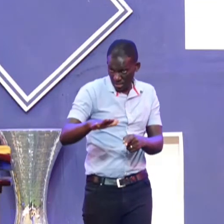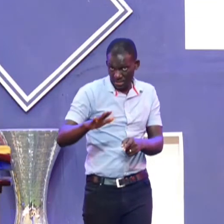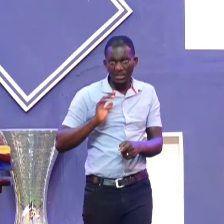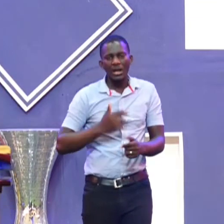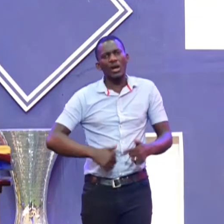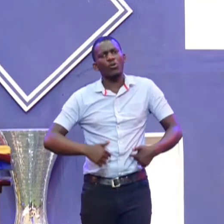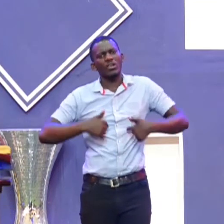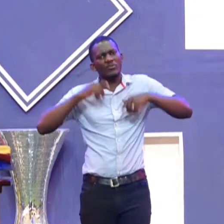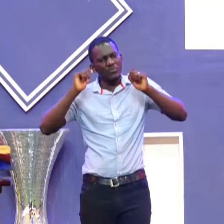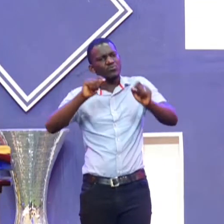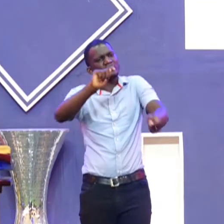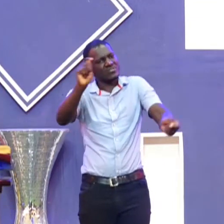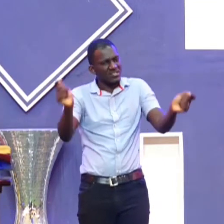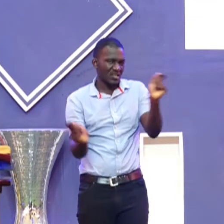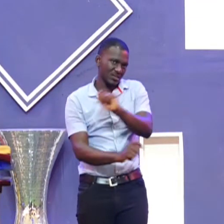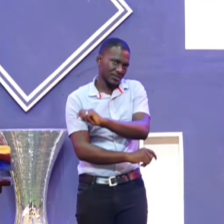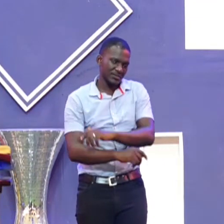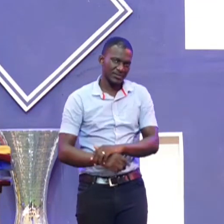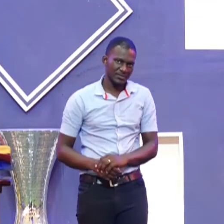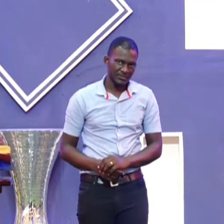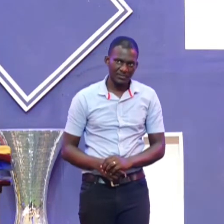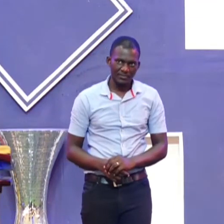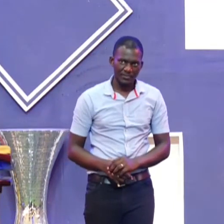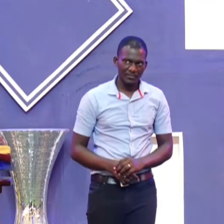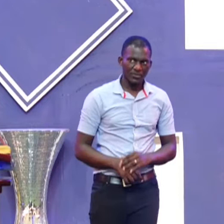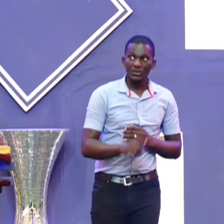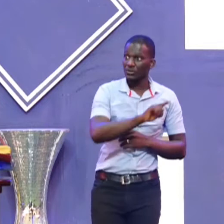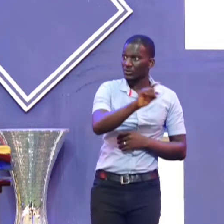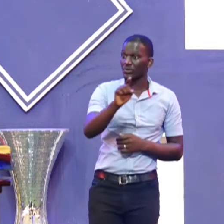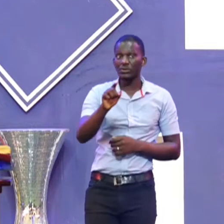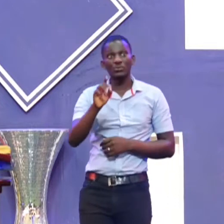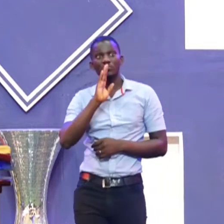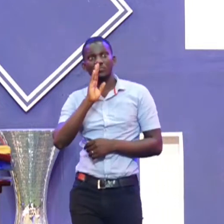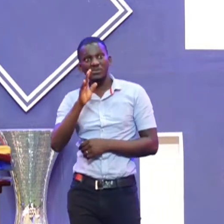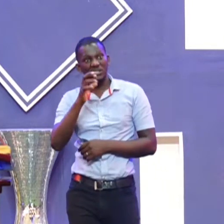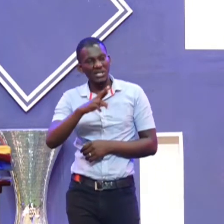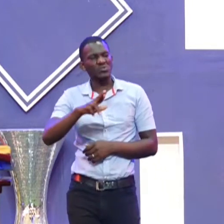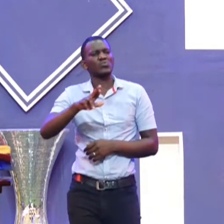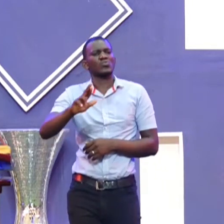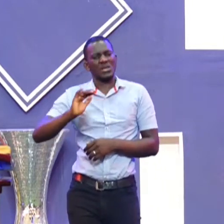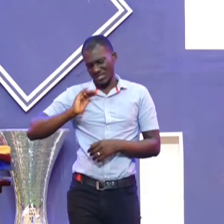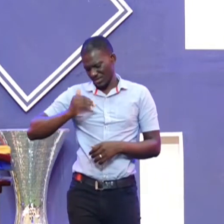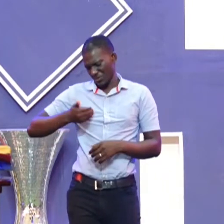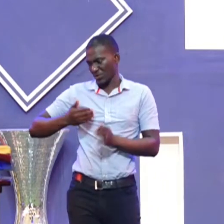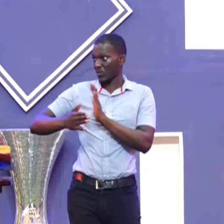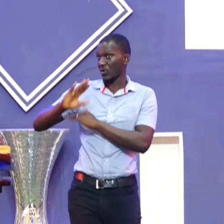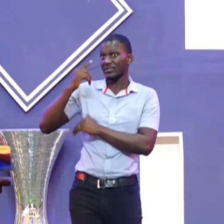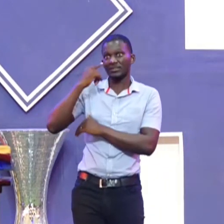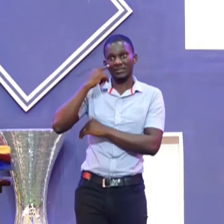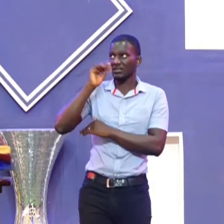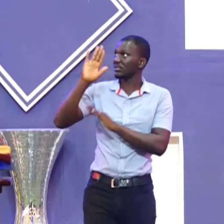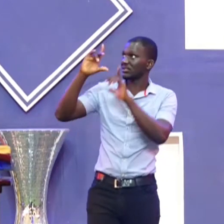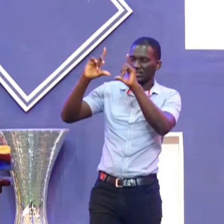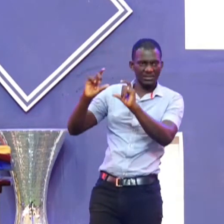febujja kuchuka our lives will not remain the same yakubwo mchalo mutufu katonda kwala ba muchifana nche you will be a right woman